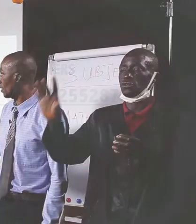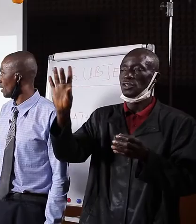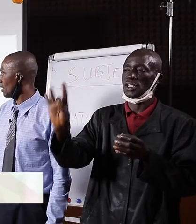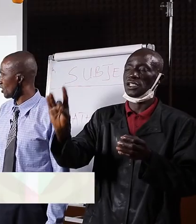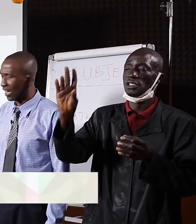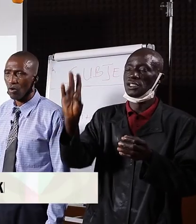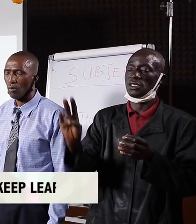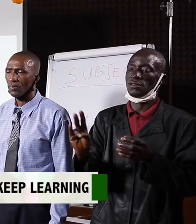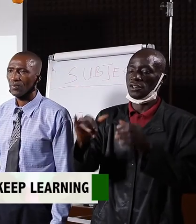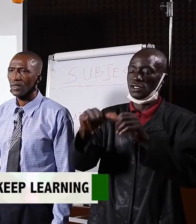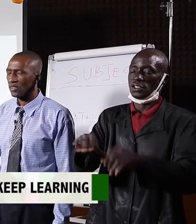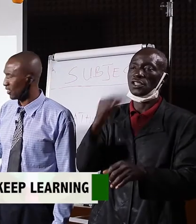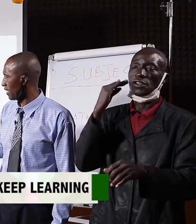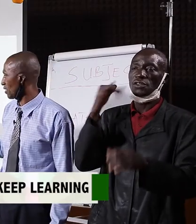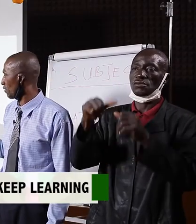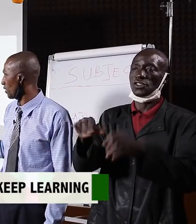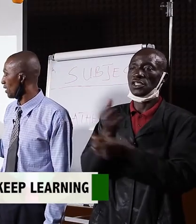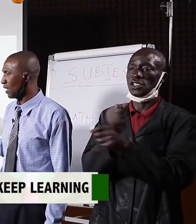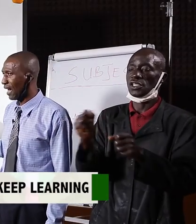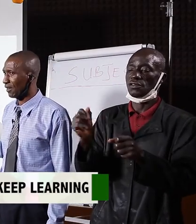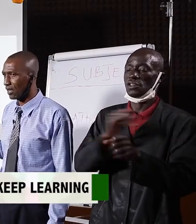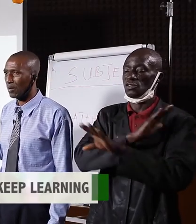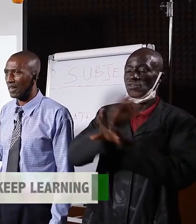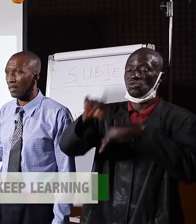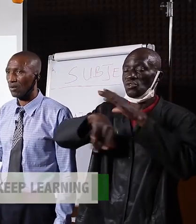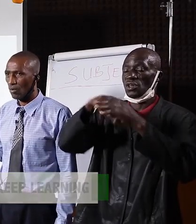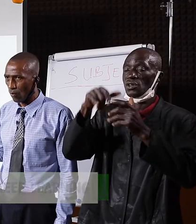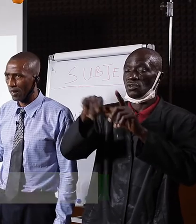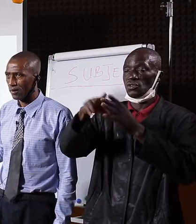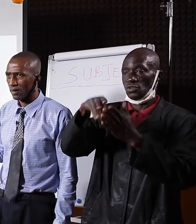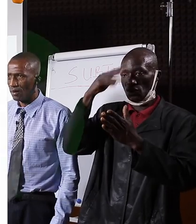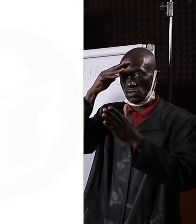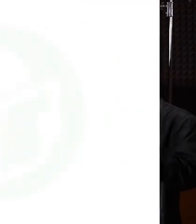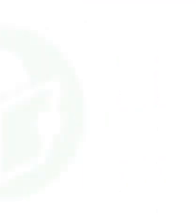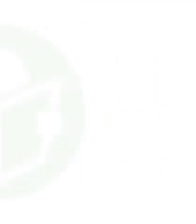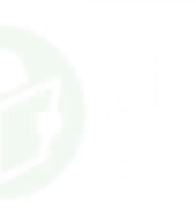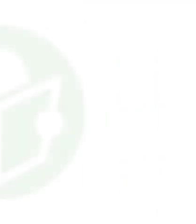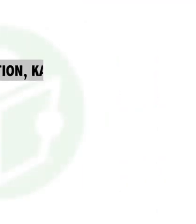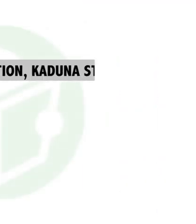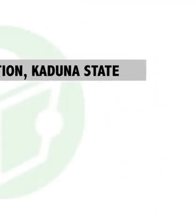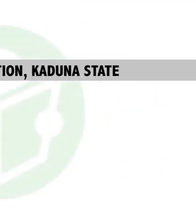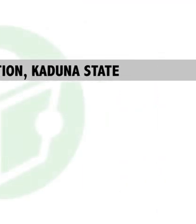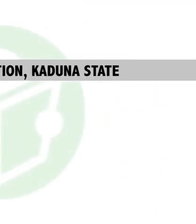080-2525-5287. Stay home, stay safe, and keep learning well. Thank you.